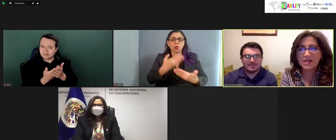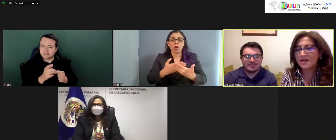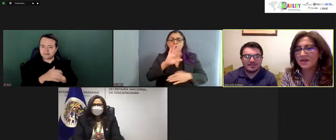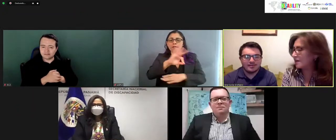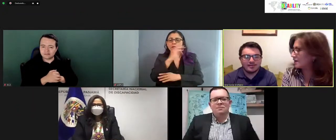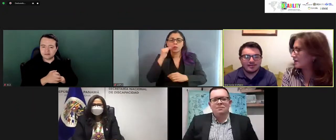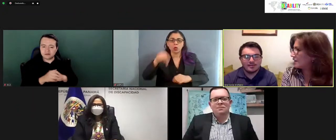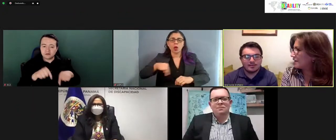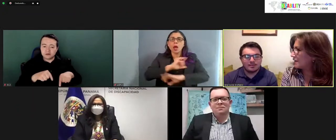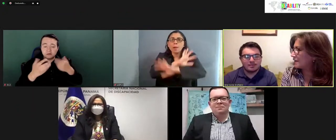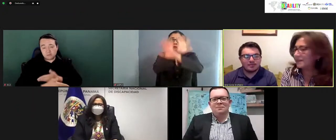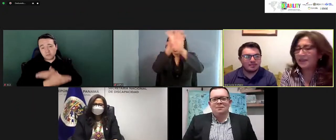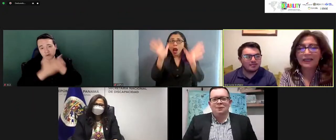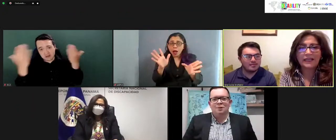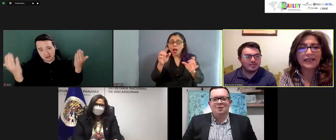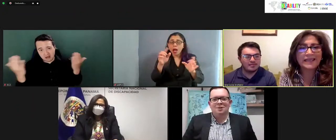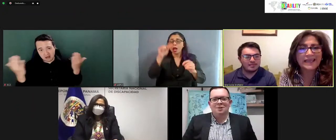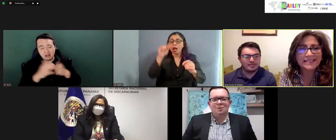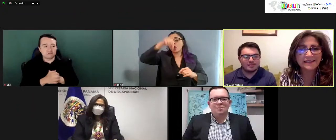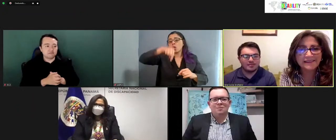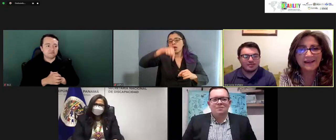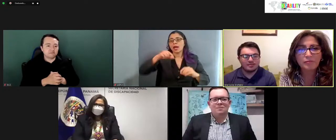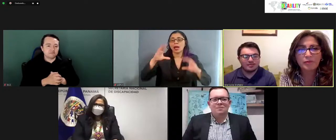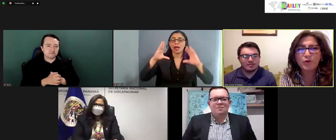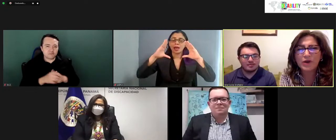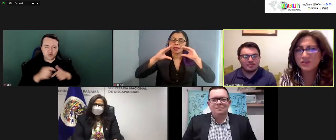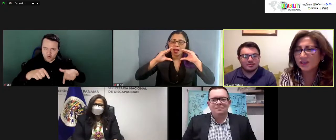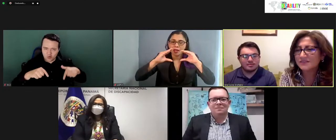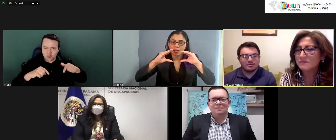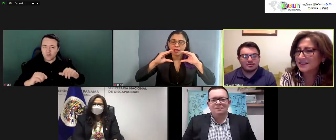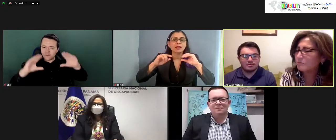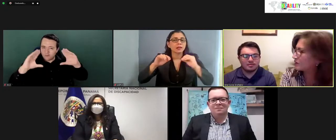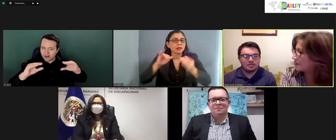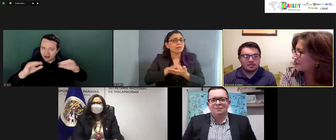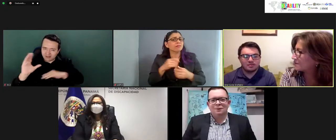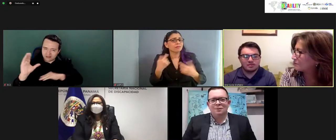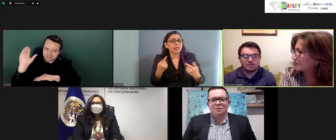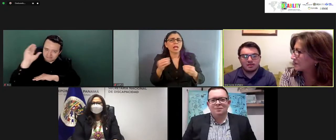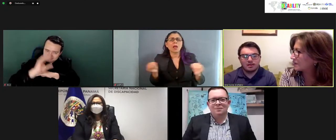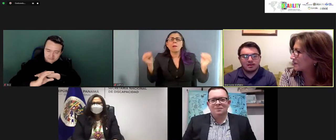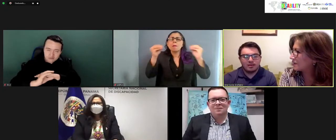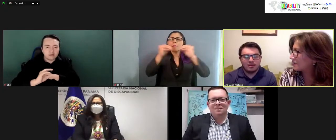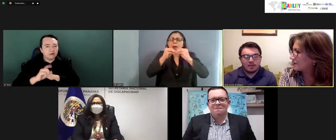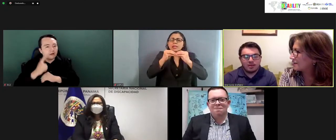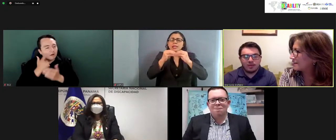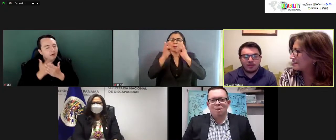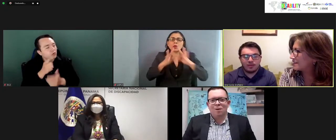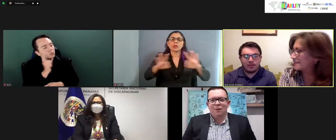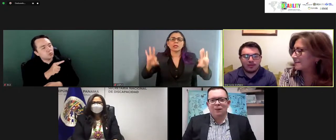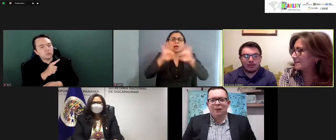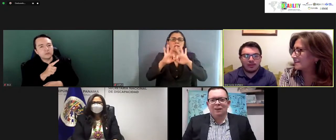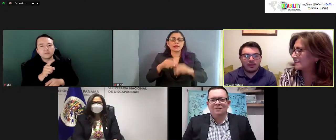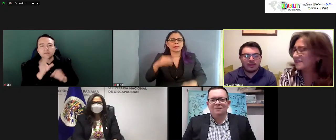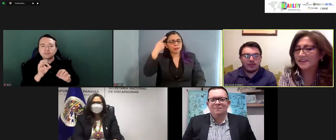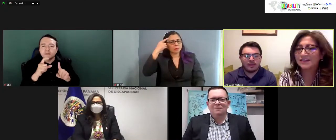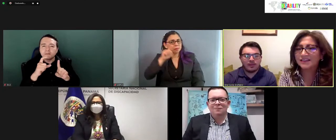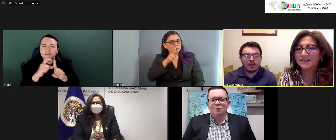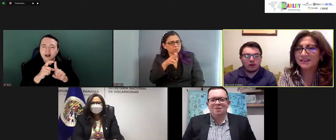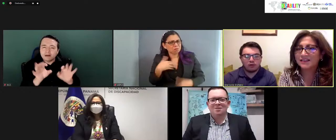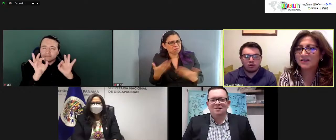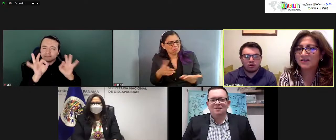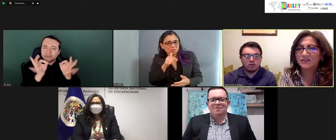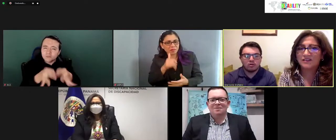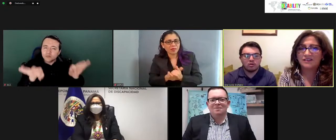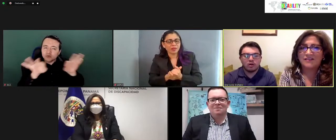day in this morning's panels in this afternoon but what are the most important words for